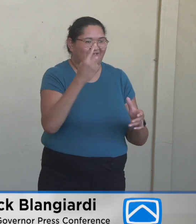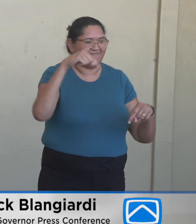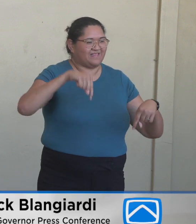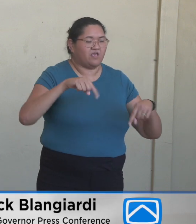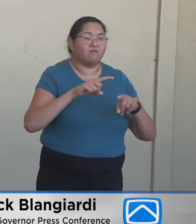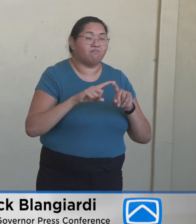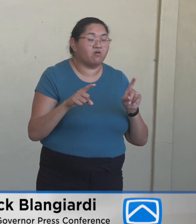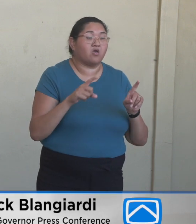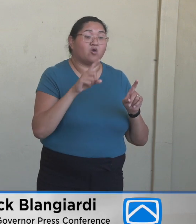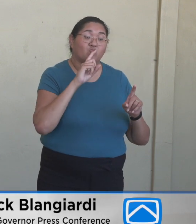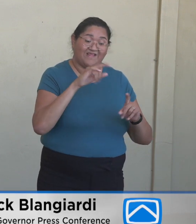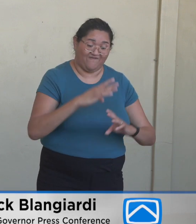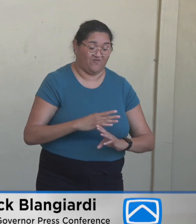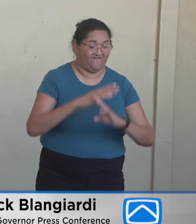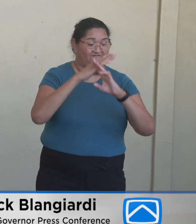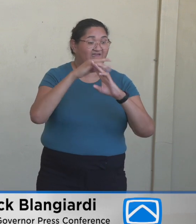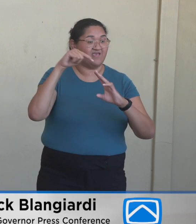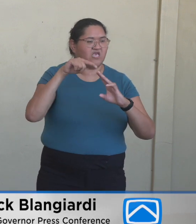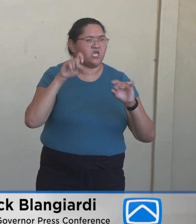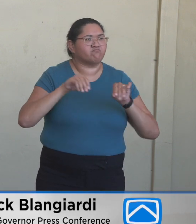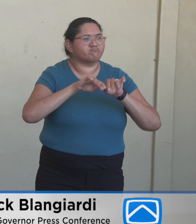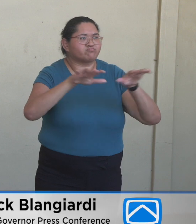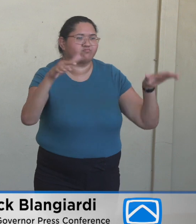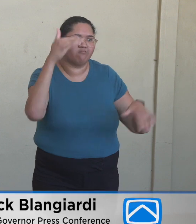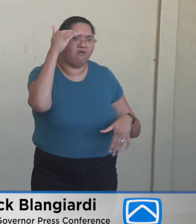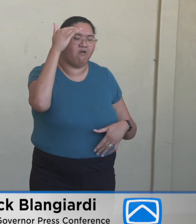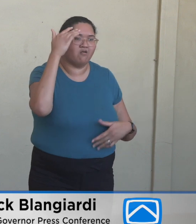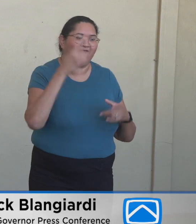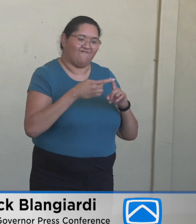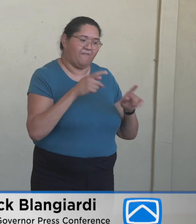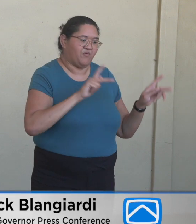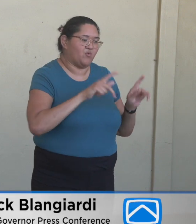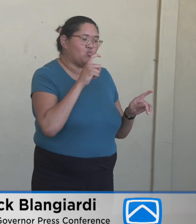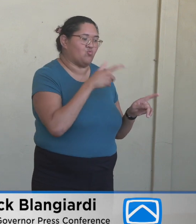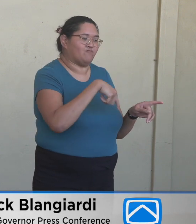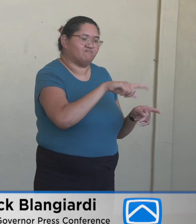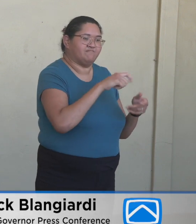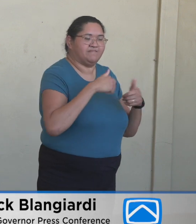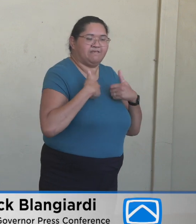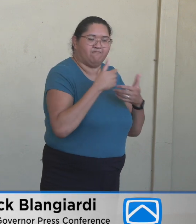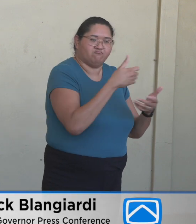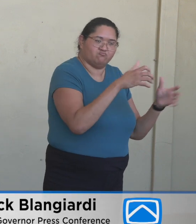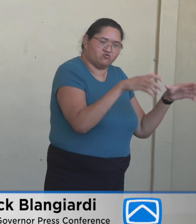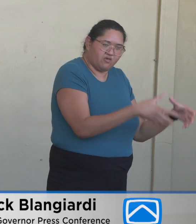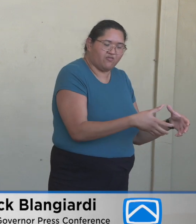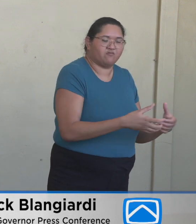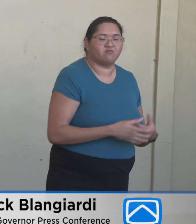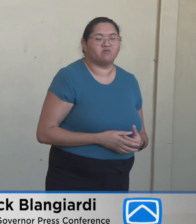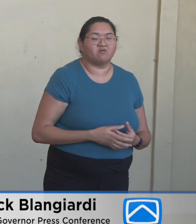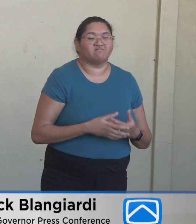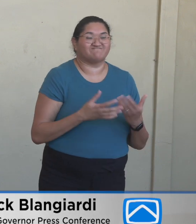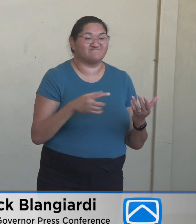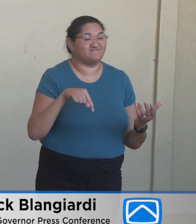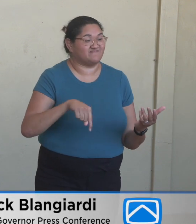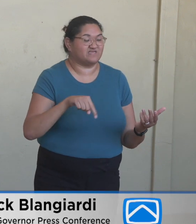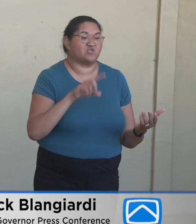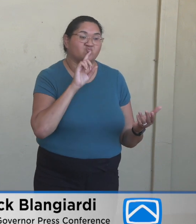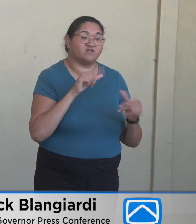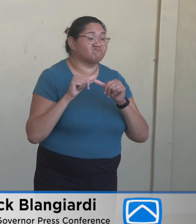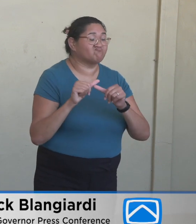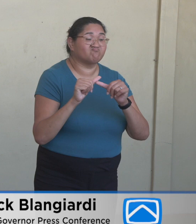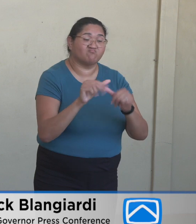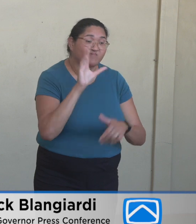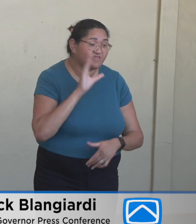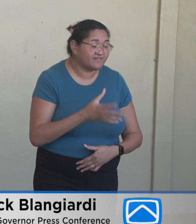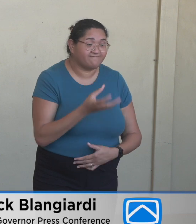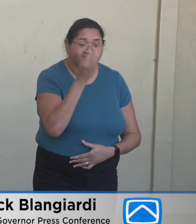but certainly the prevention can be shared by the people who live together. So, you know, this is going to be ongoing.